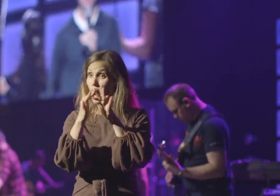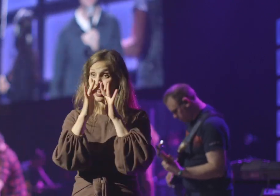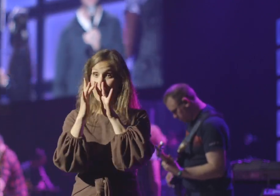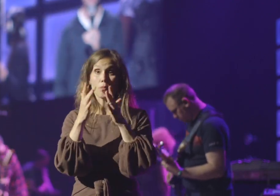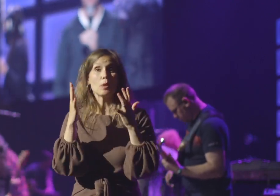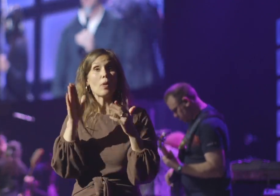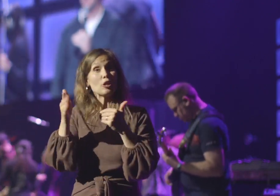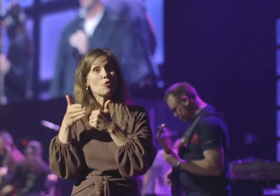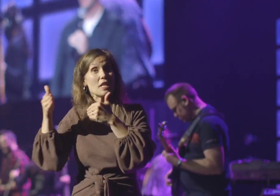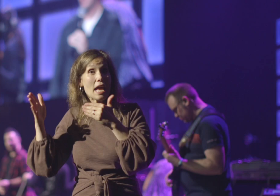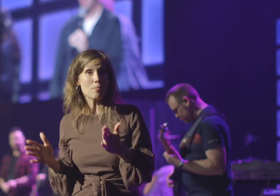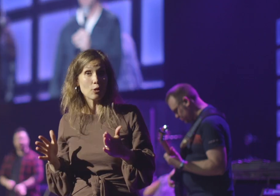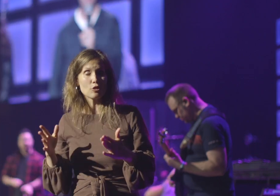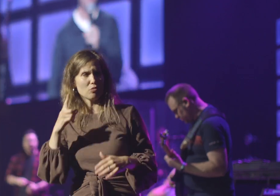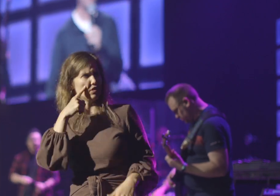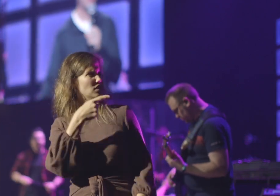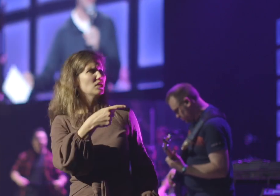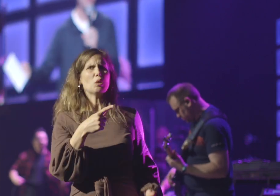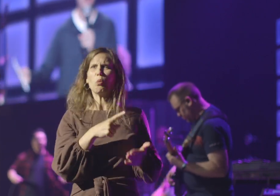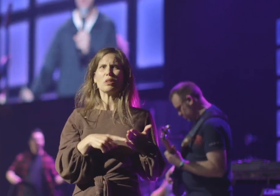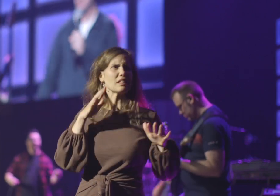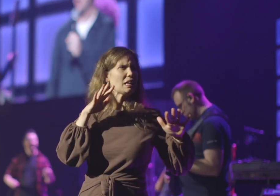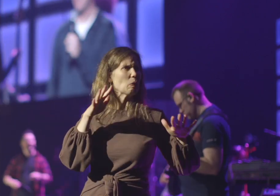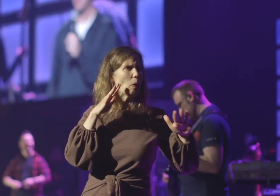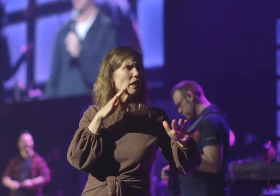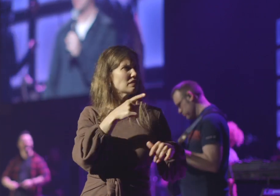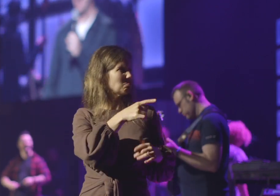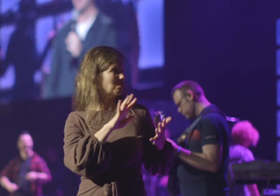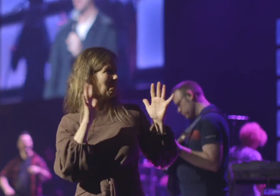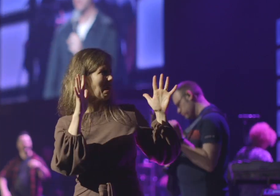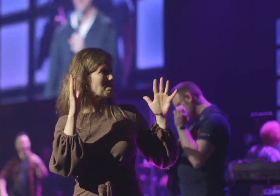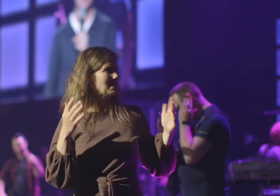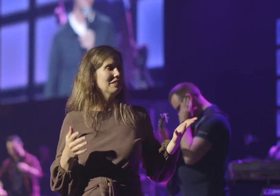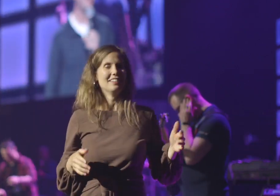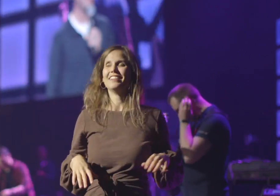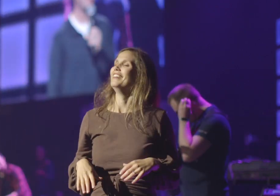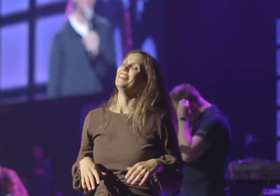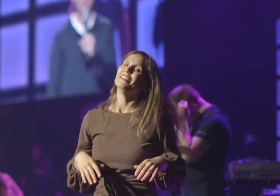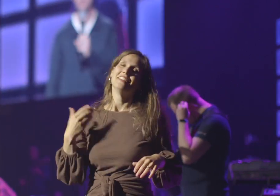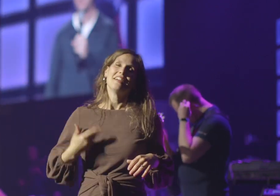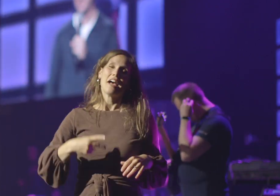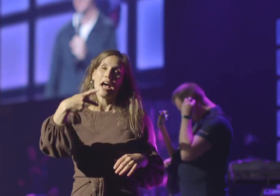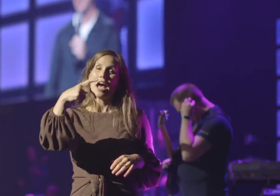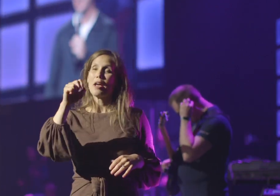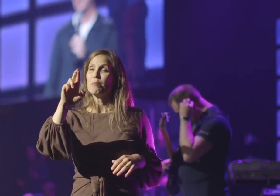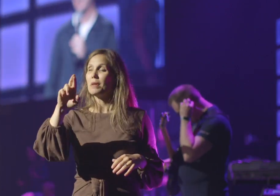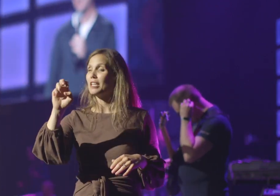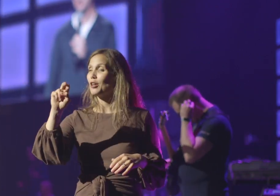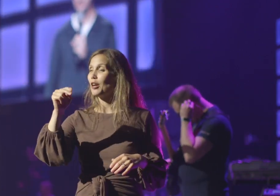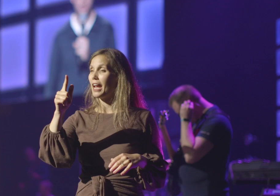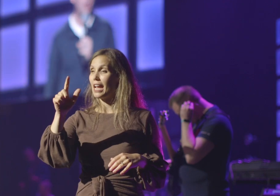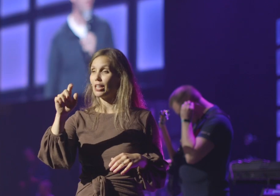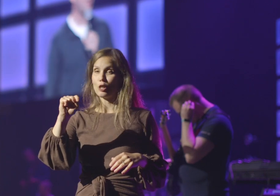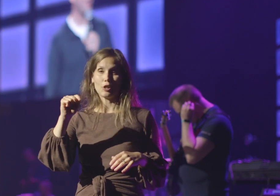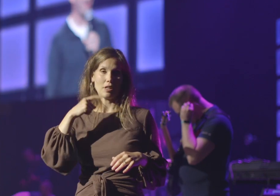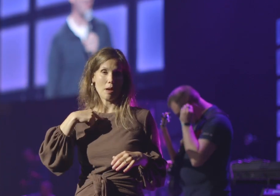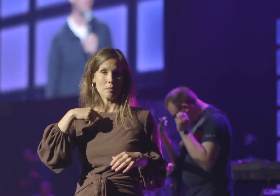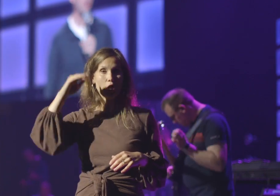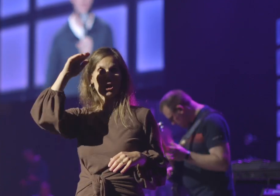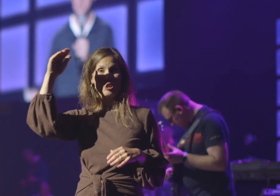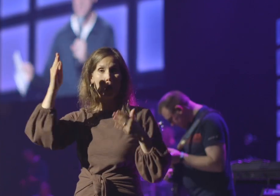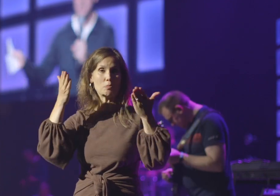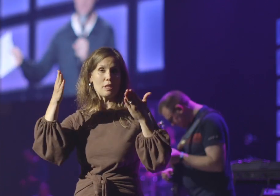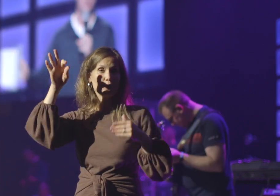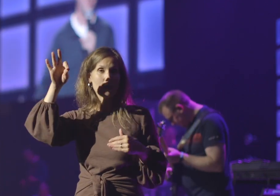hear you clapping too, but I'm Peter Englert, the Adult Ministries Pastor. We are here to celebrate the good news of the